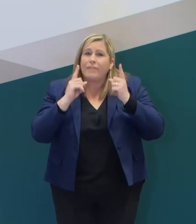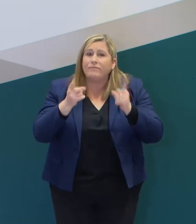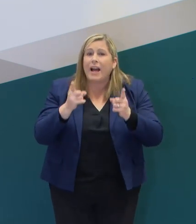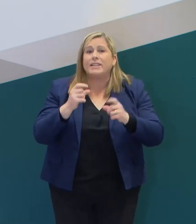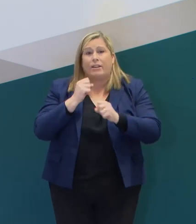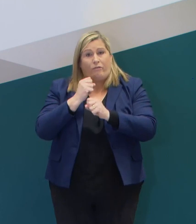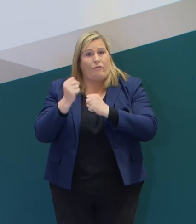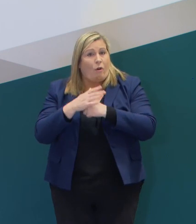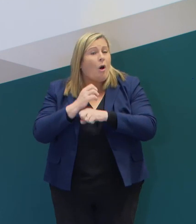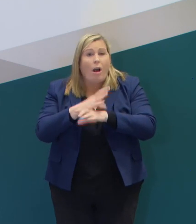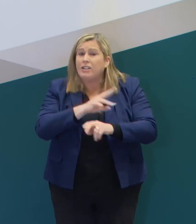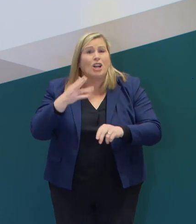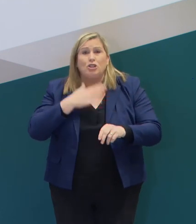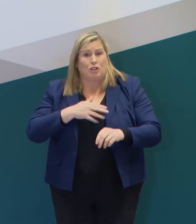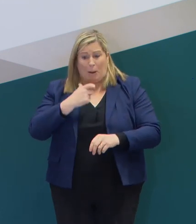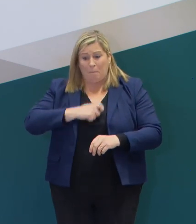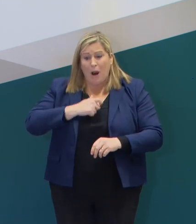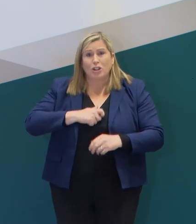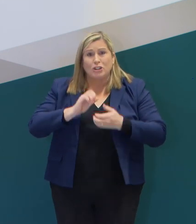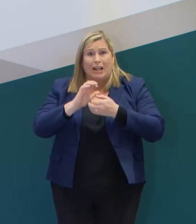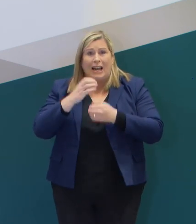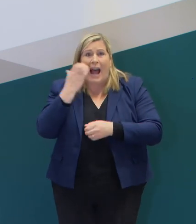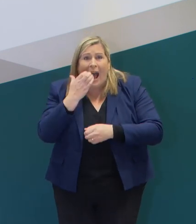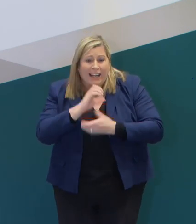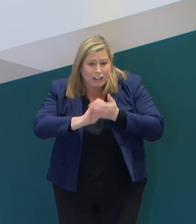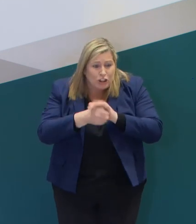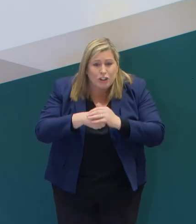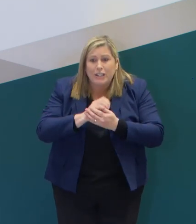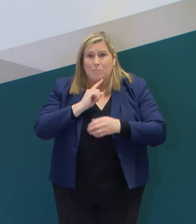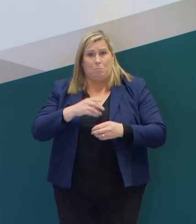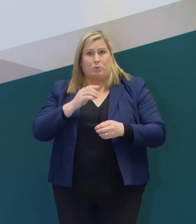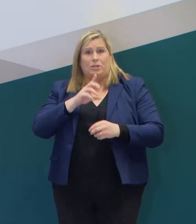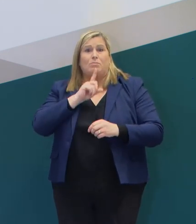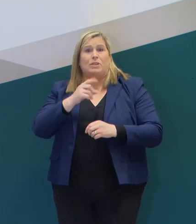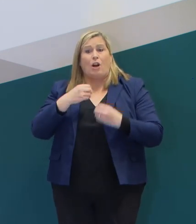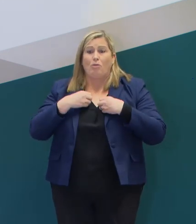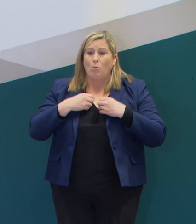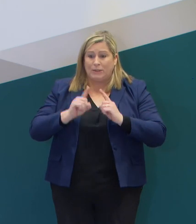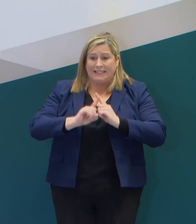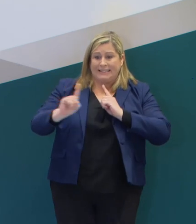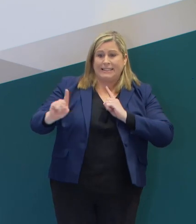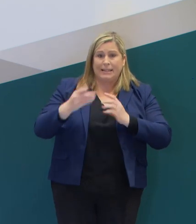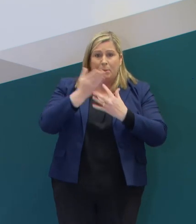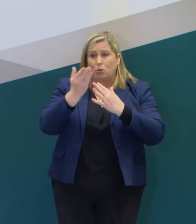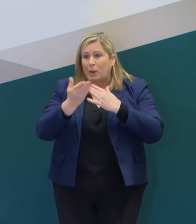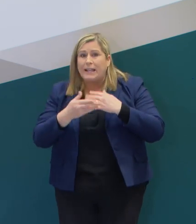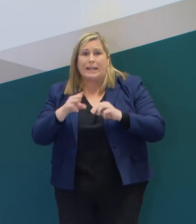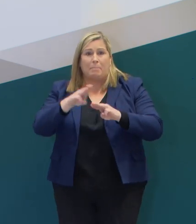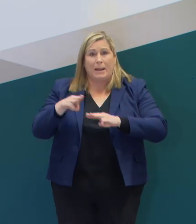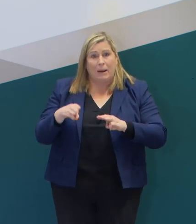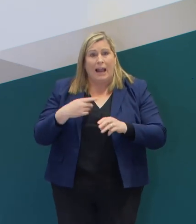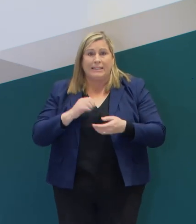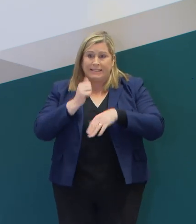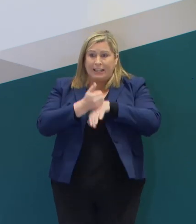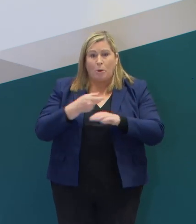with regard to personal protective hygiene, but in terms of their own distancing between people and their own behaviours in a hospital or a community setting. That's equally